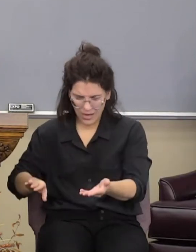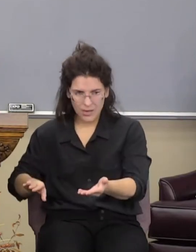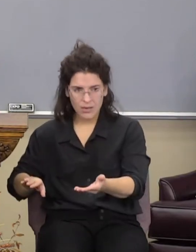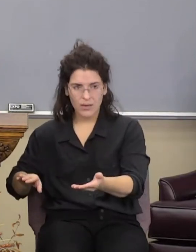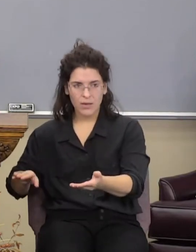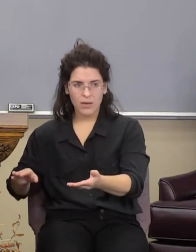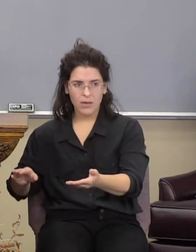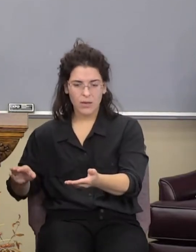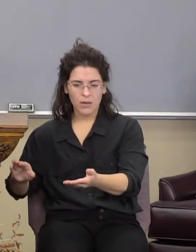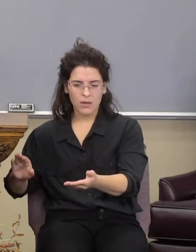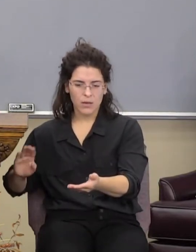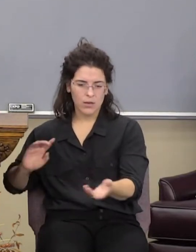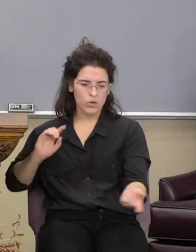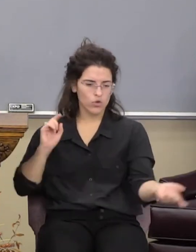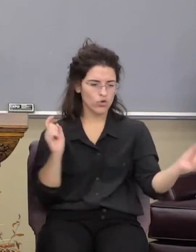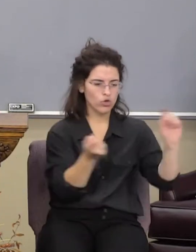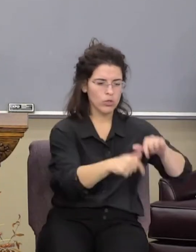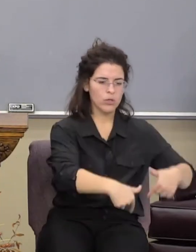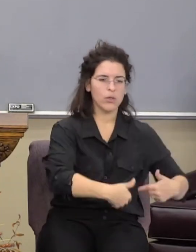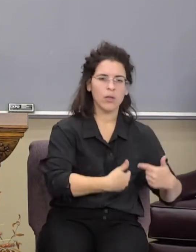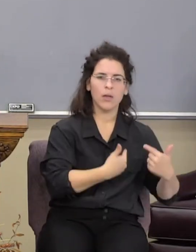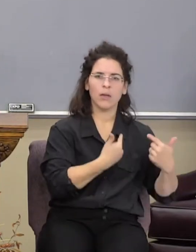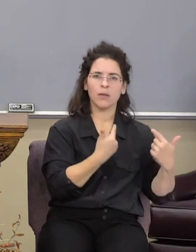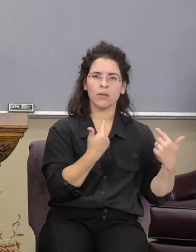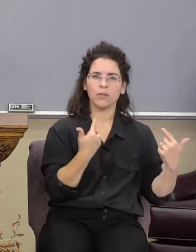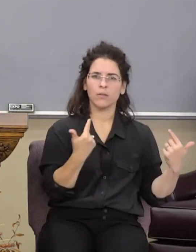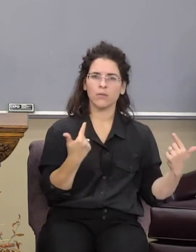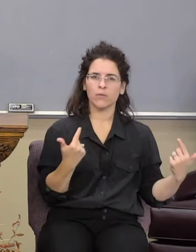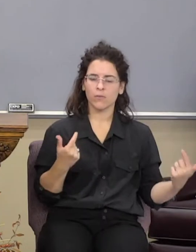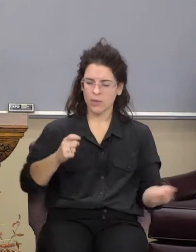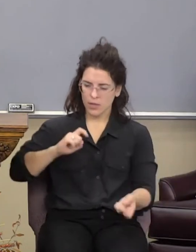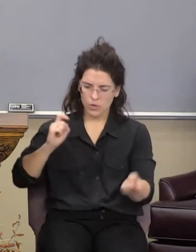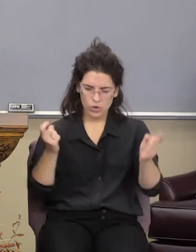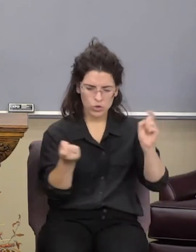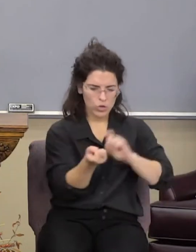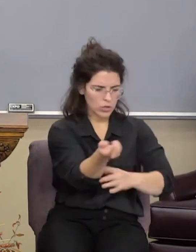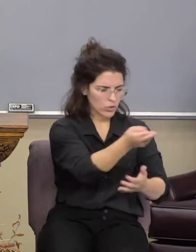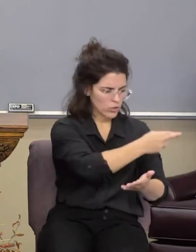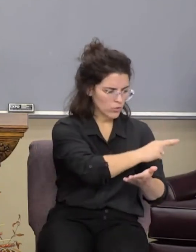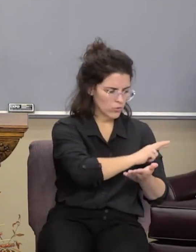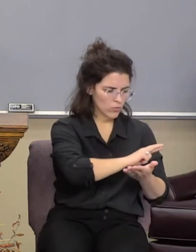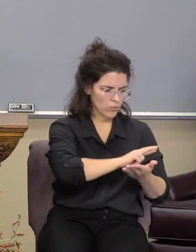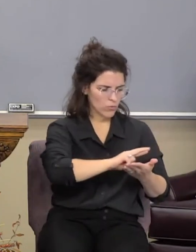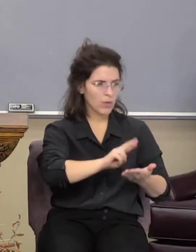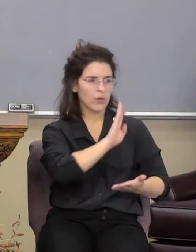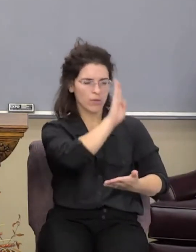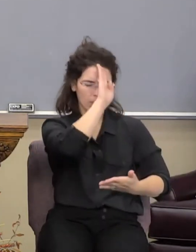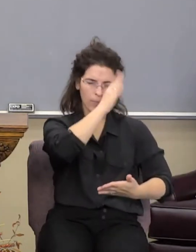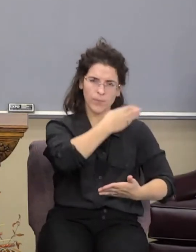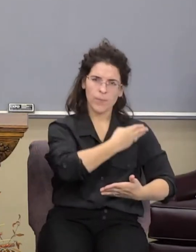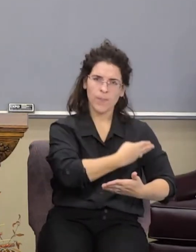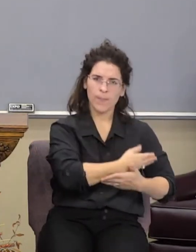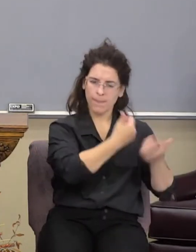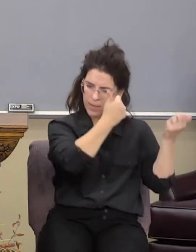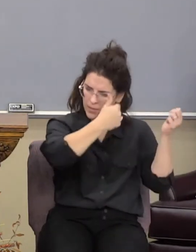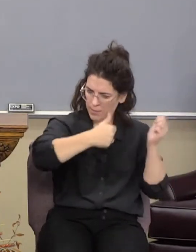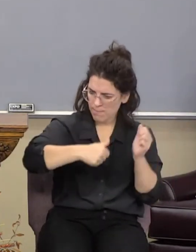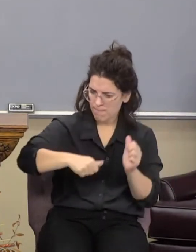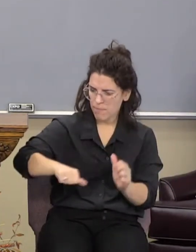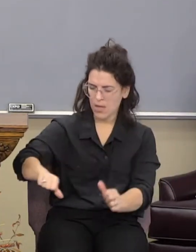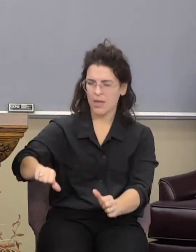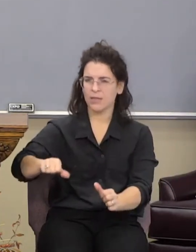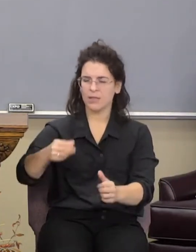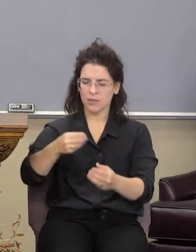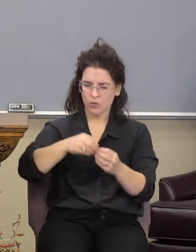and impart life. And impart the righteousness of His Son. And deposit